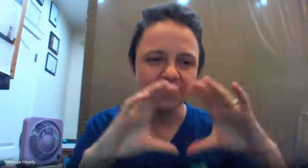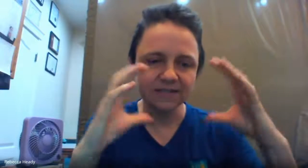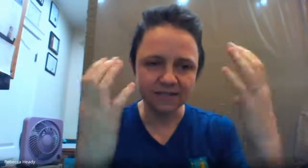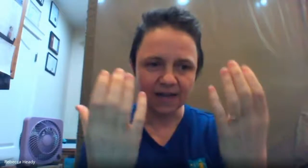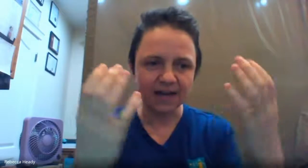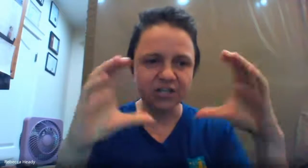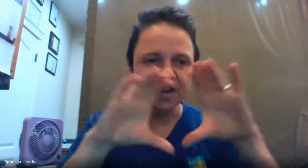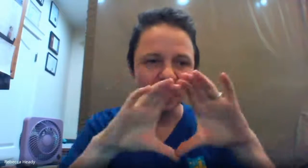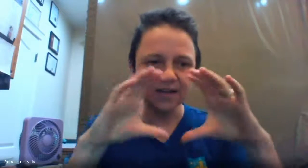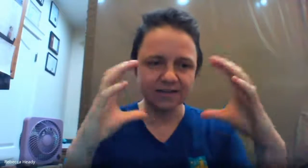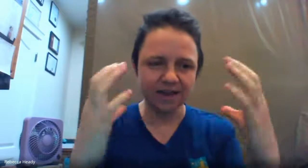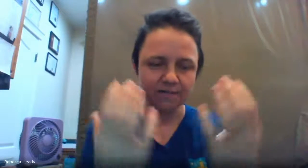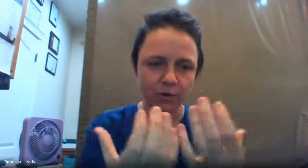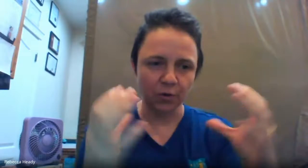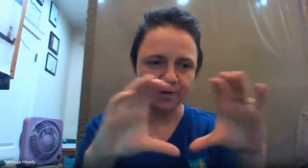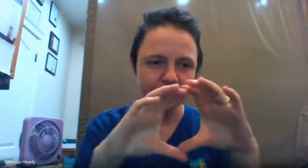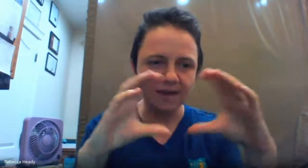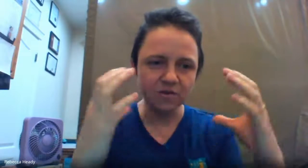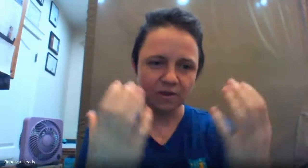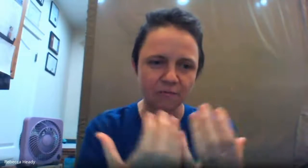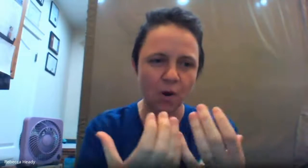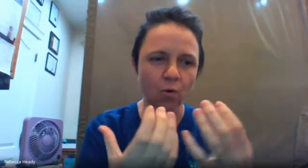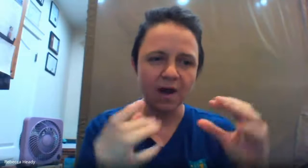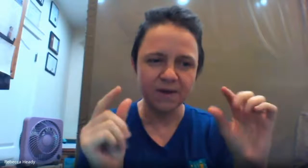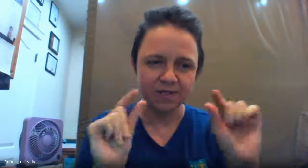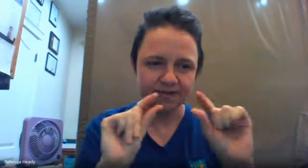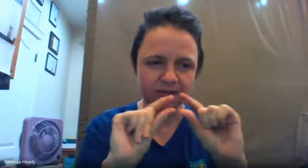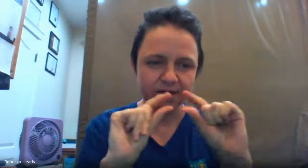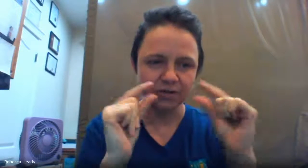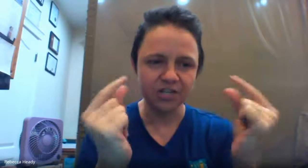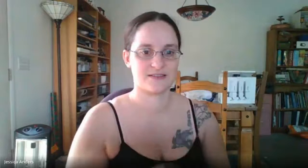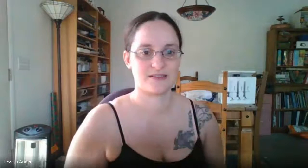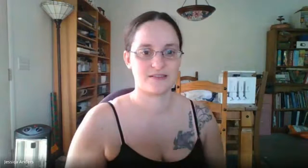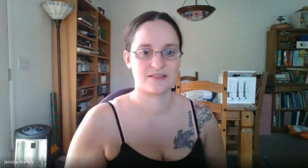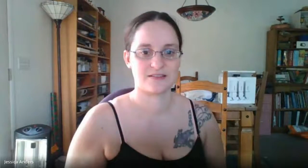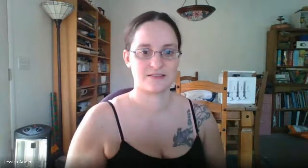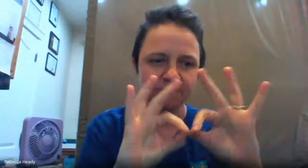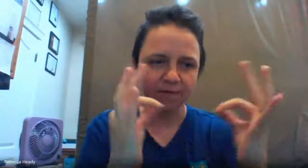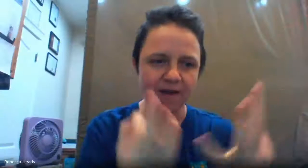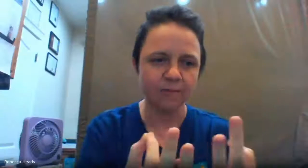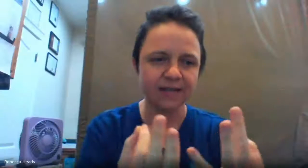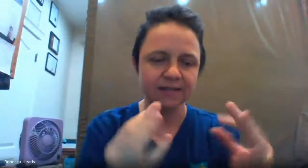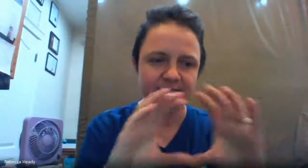kind of generic sign for group, and you can throw quite a bit of things in there. G for group, F for family, C for